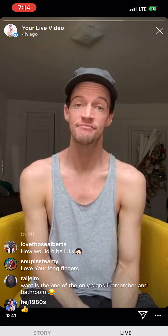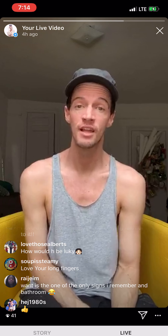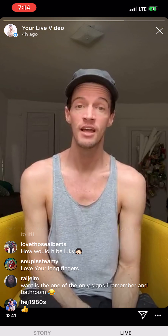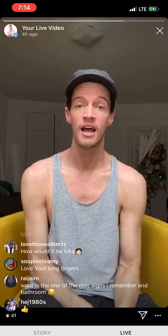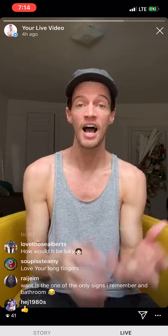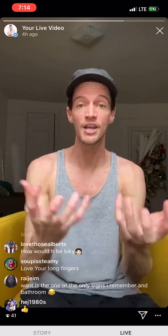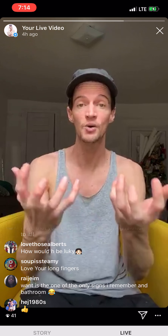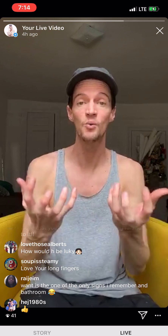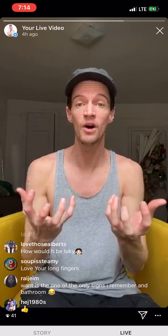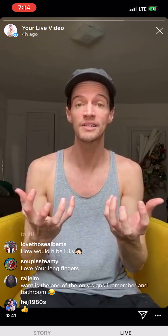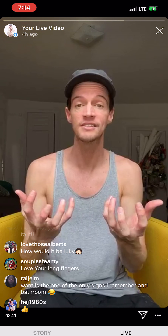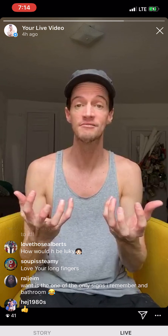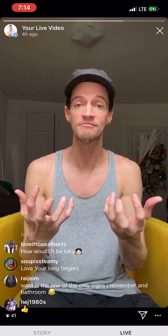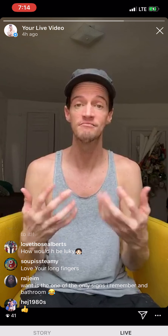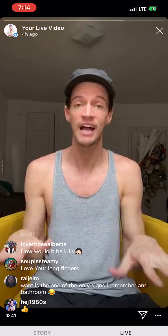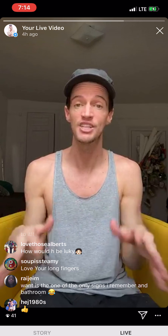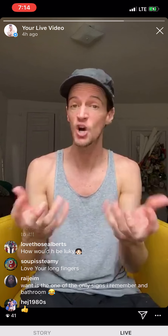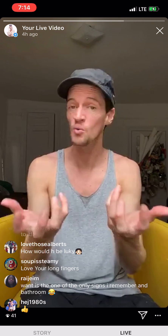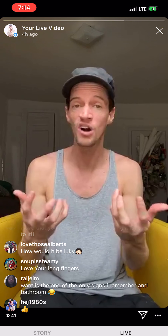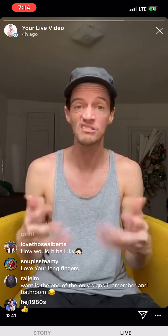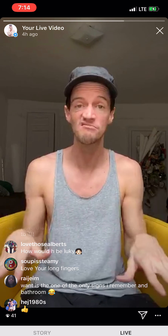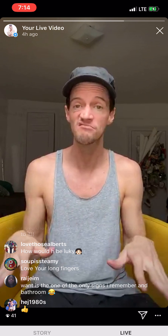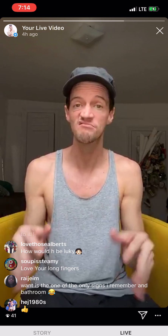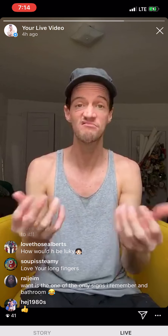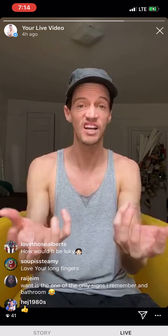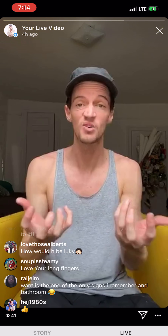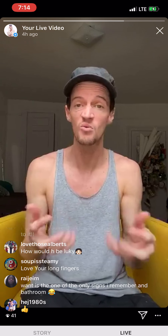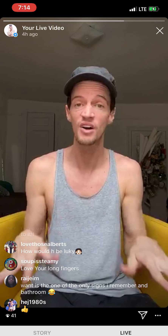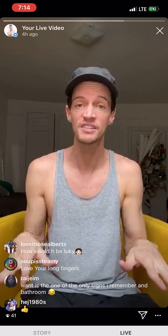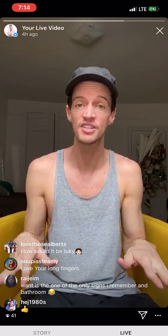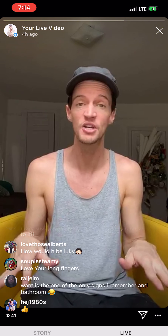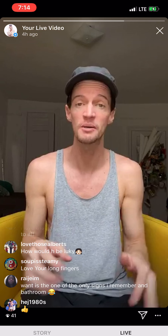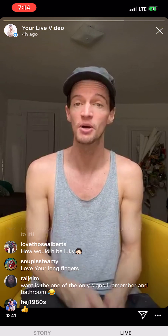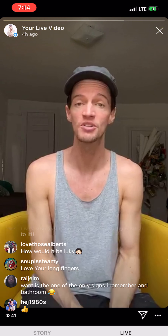I don't want, I don't want, I don't want to show emotions.